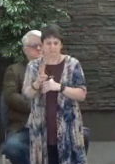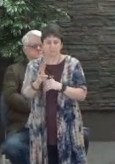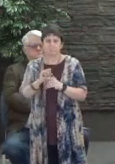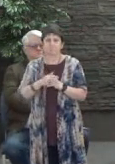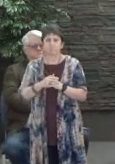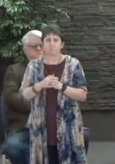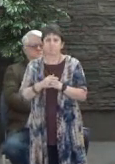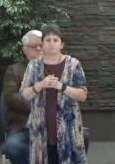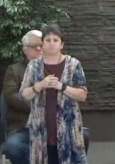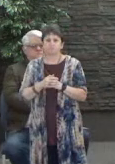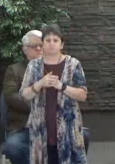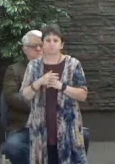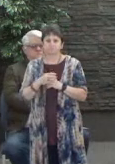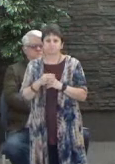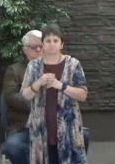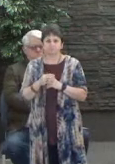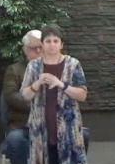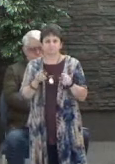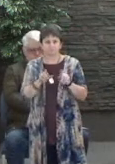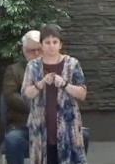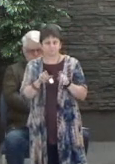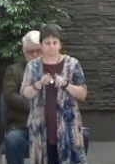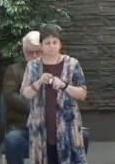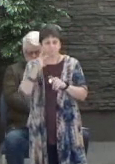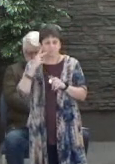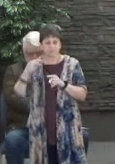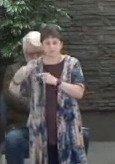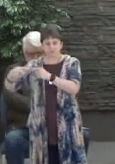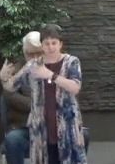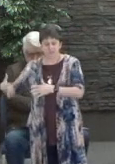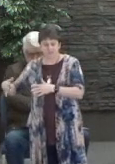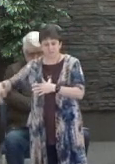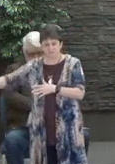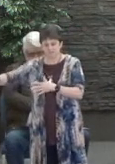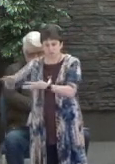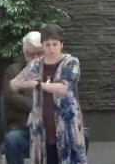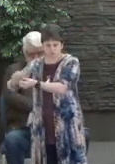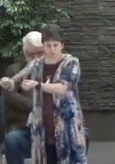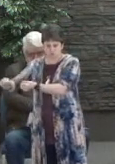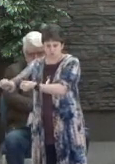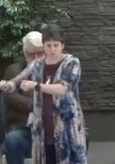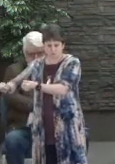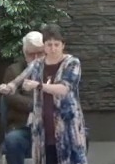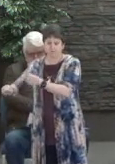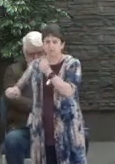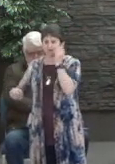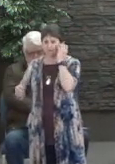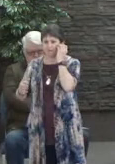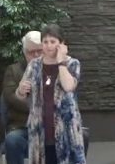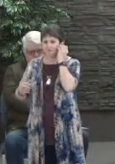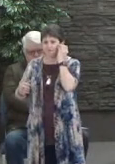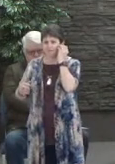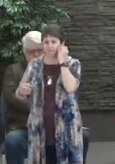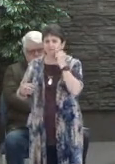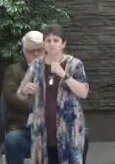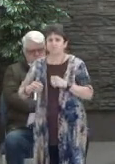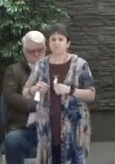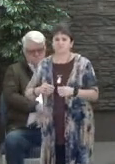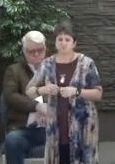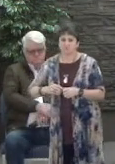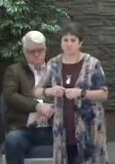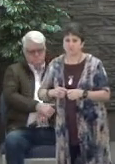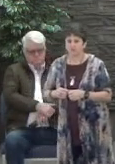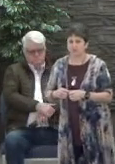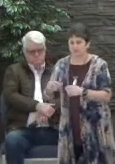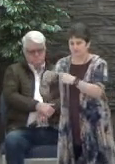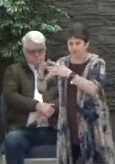26. And then we also see the enemies destroy, or they stood up against each other. Again, that's significant